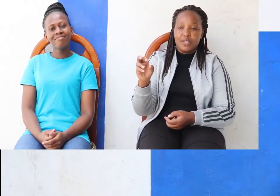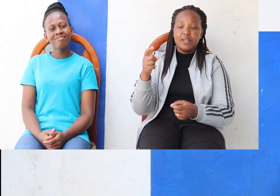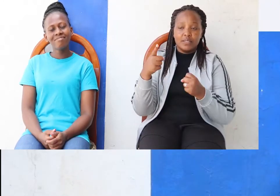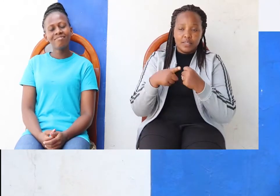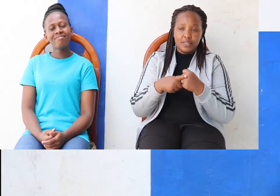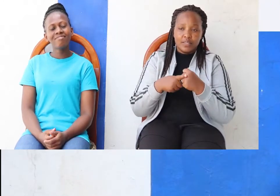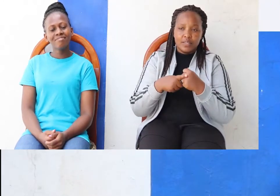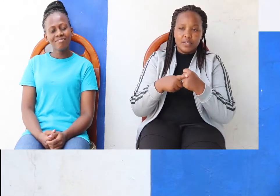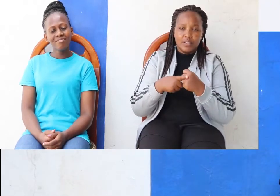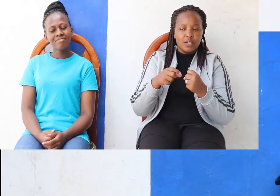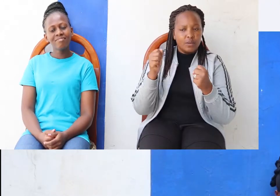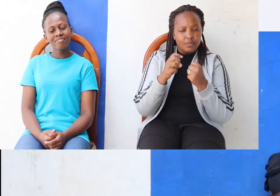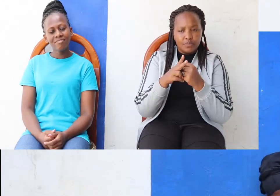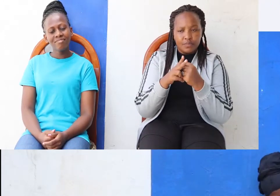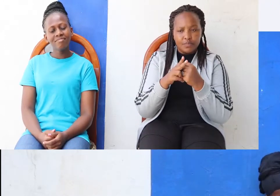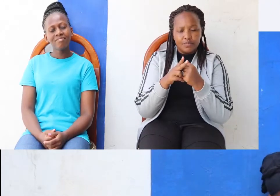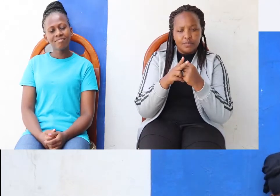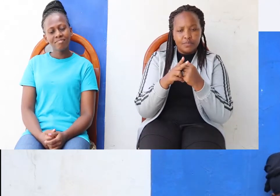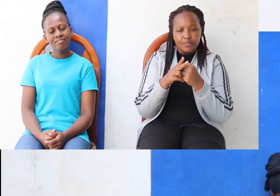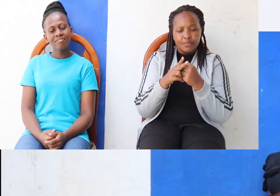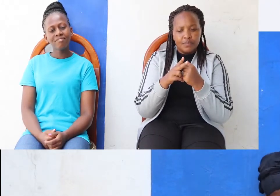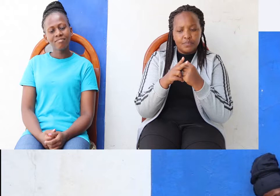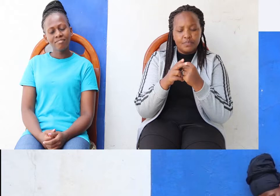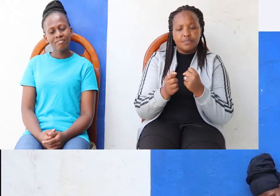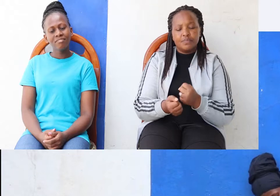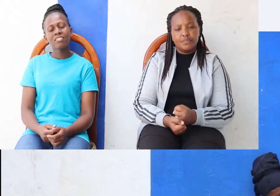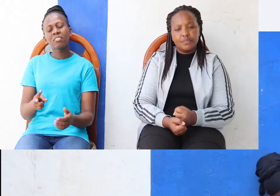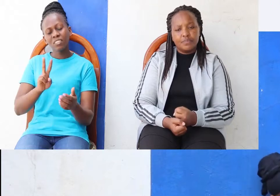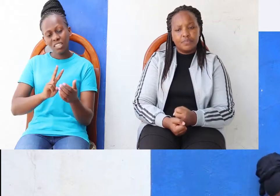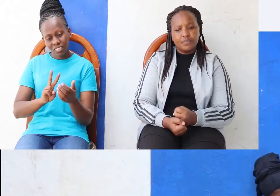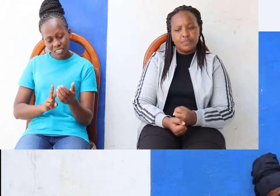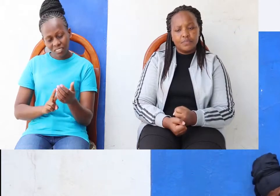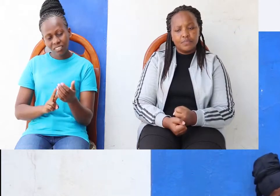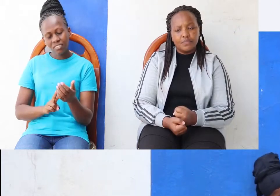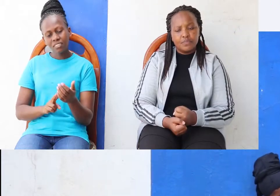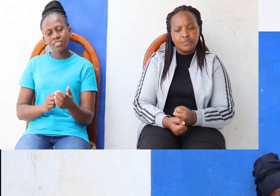6 verse 12. Verse 12.